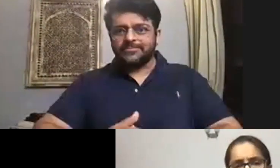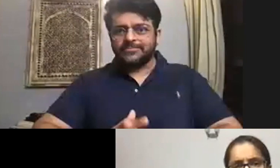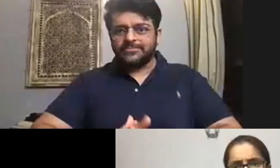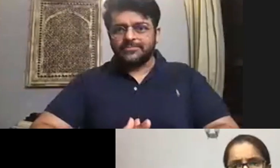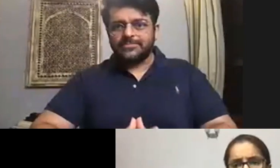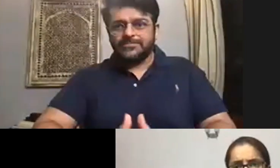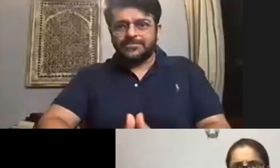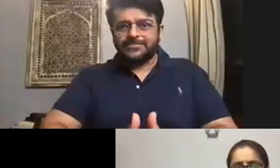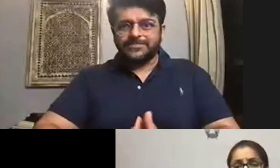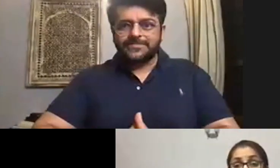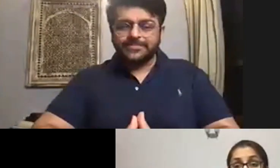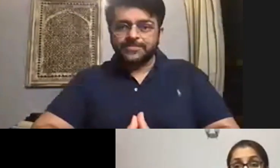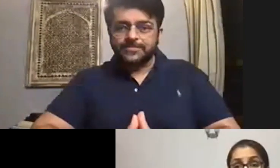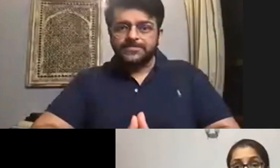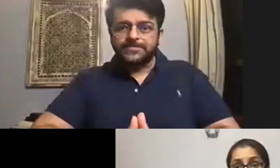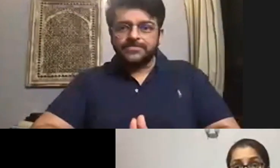get vaccinated?